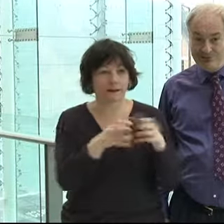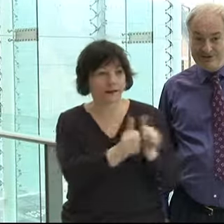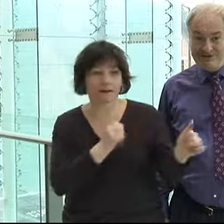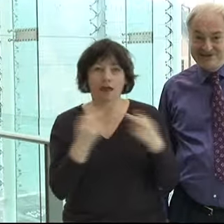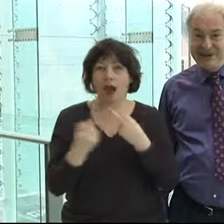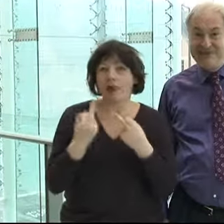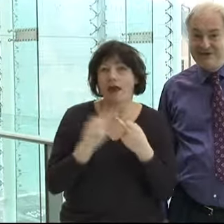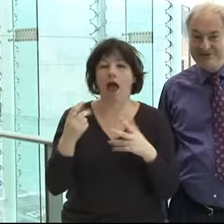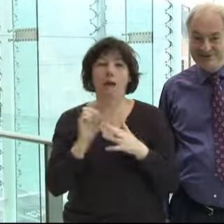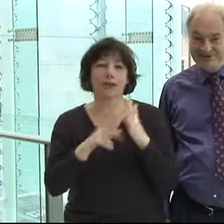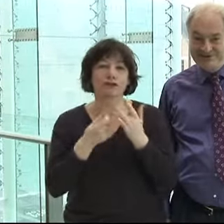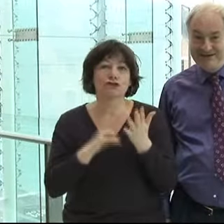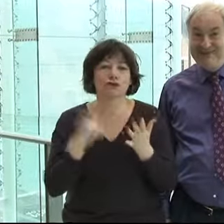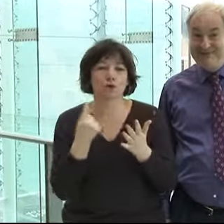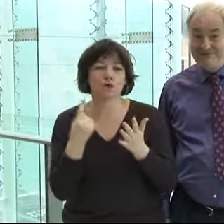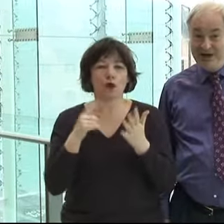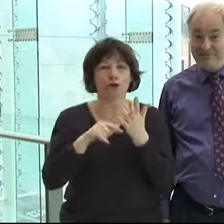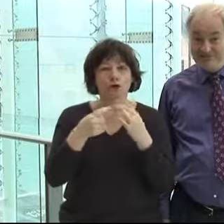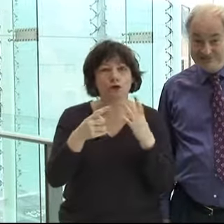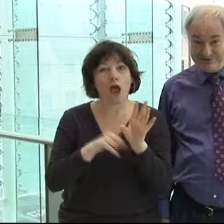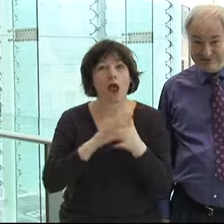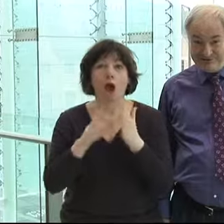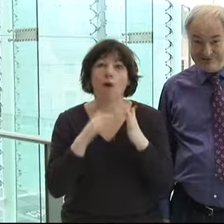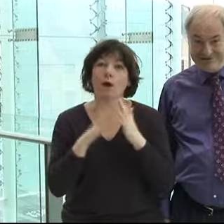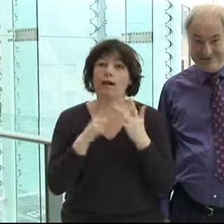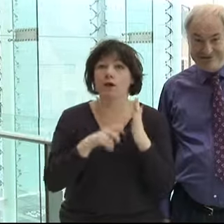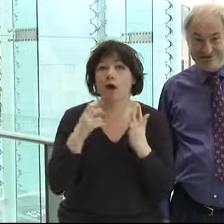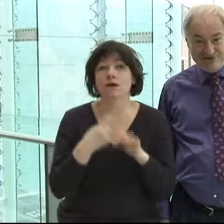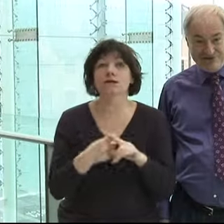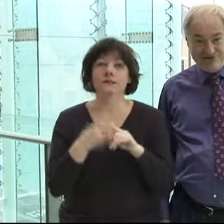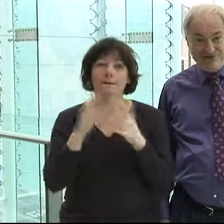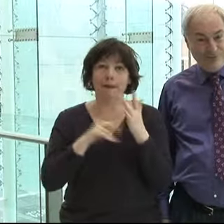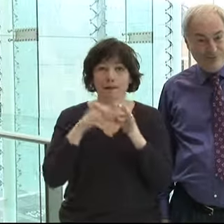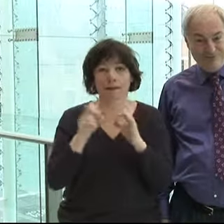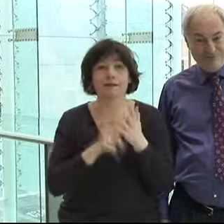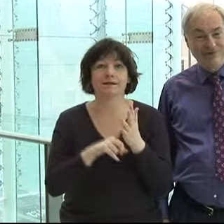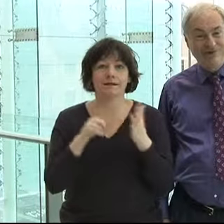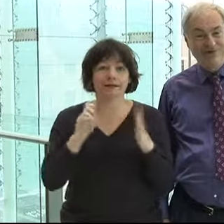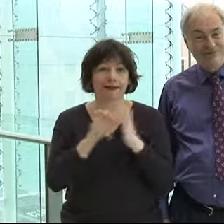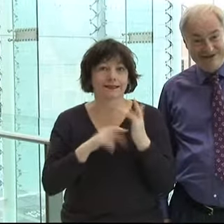Wilcox and Mabel Davis. It's my personal pleasure to introduce you to the wonderful world of Krazy